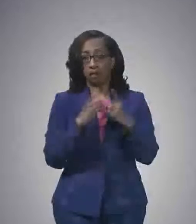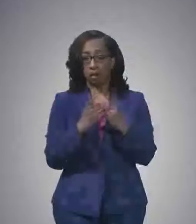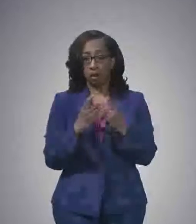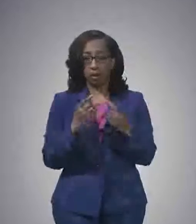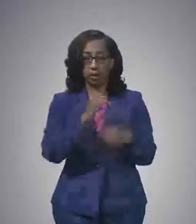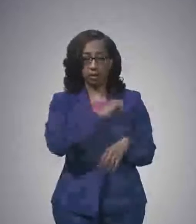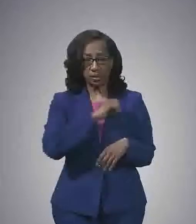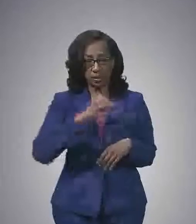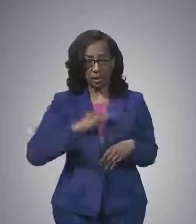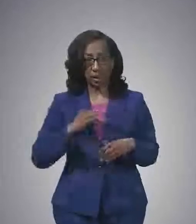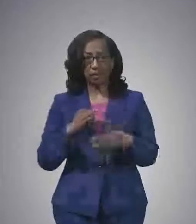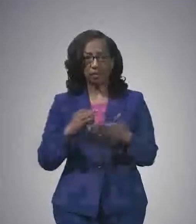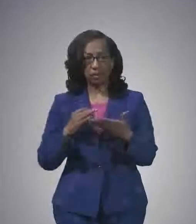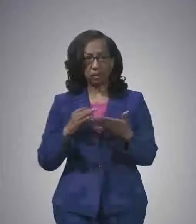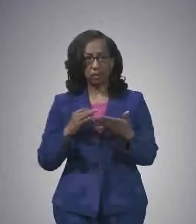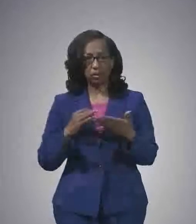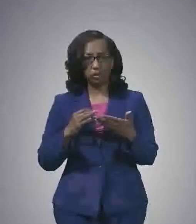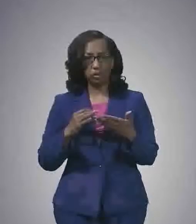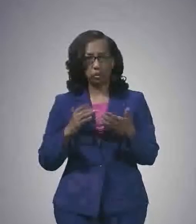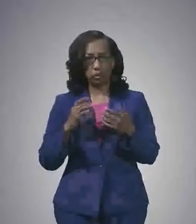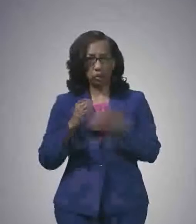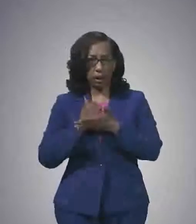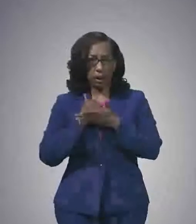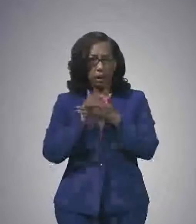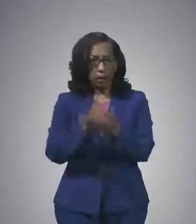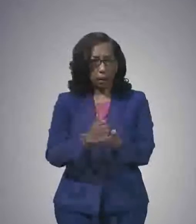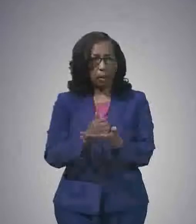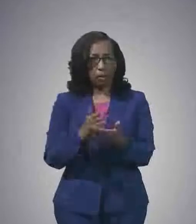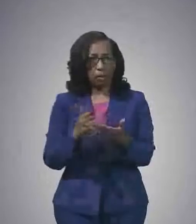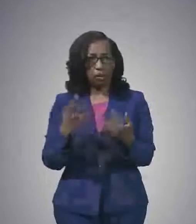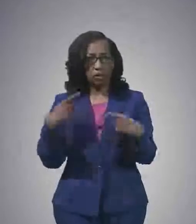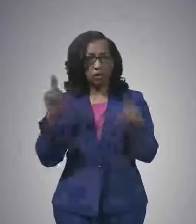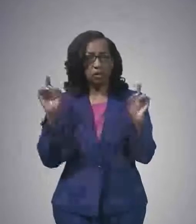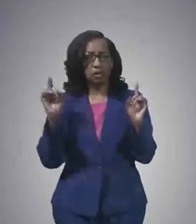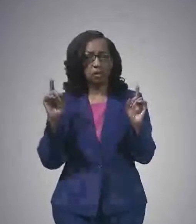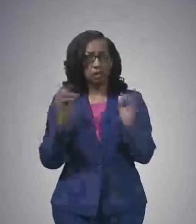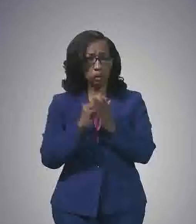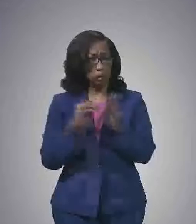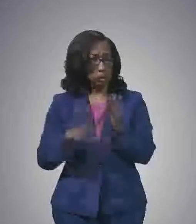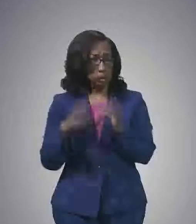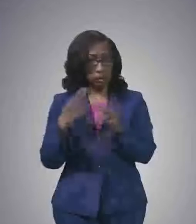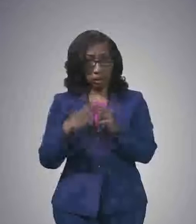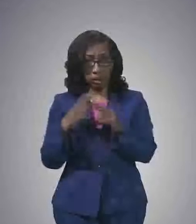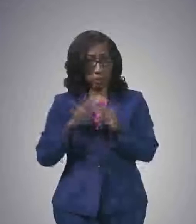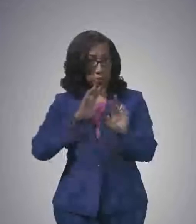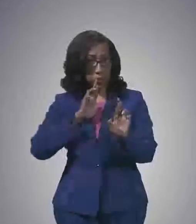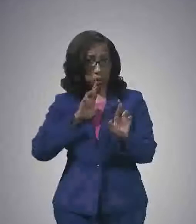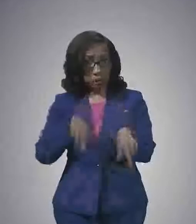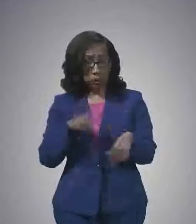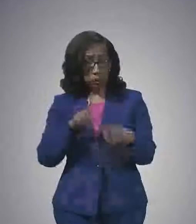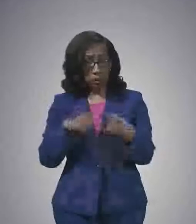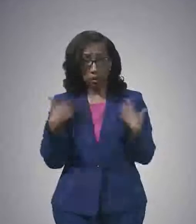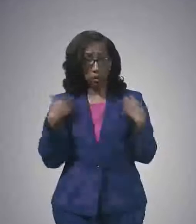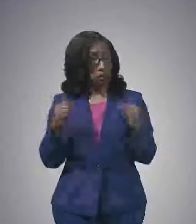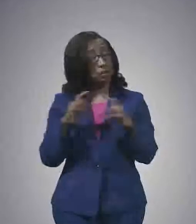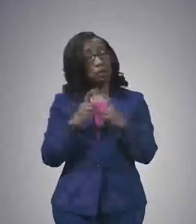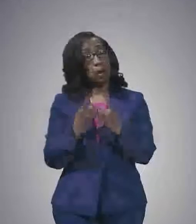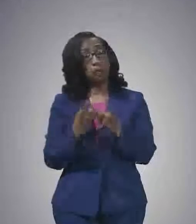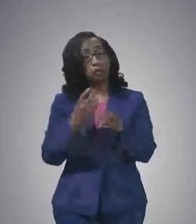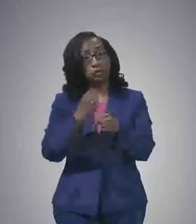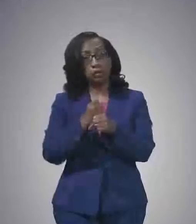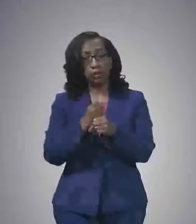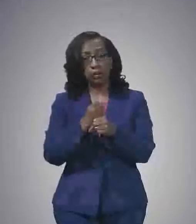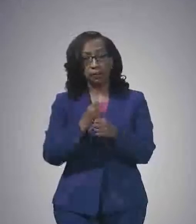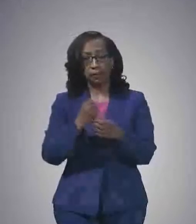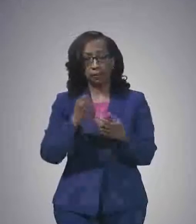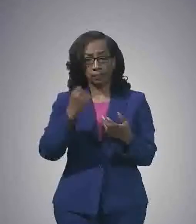help enforce it. Have you gotten an idea? Have students' names been reported to the health department? Have you gotten an idea